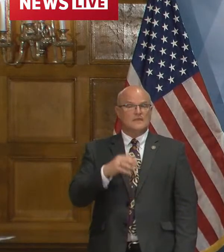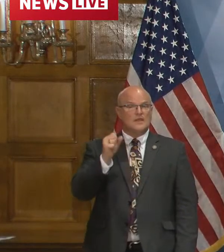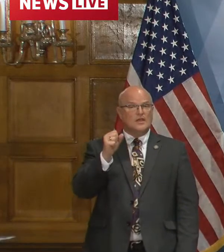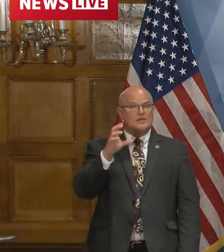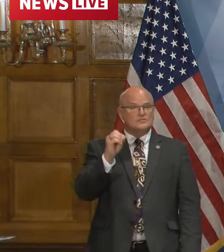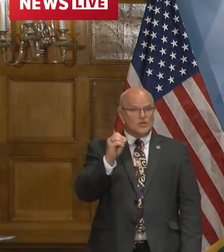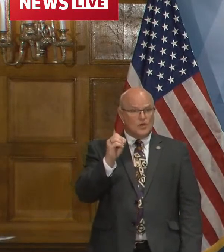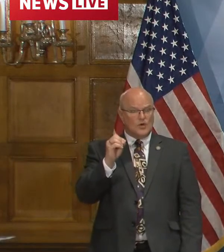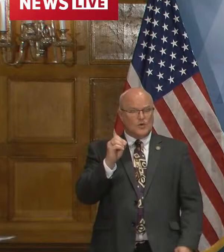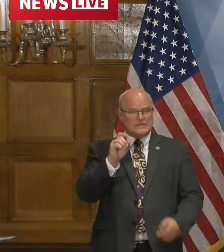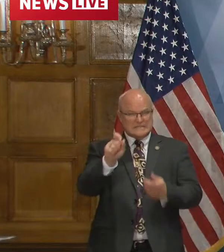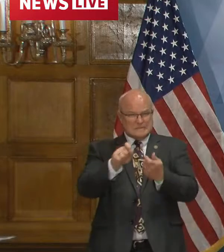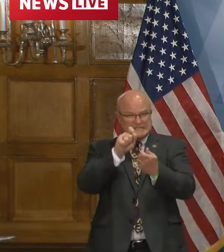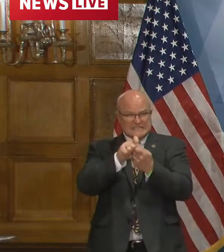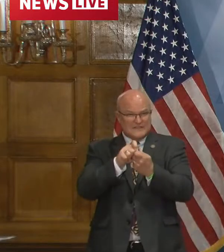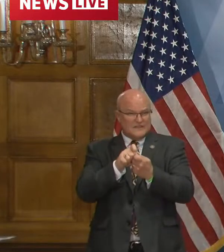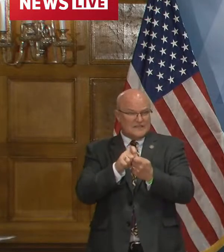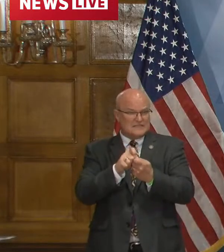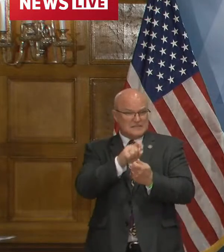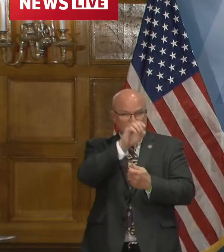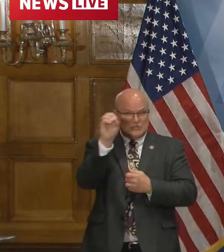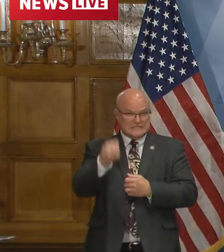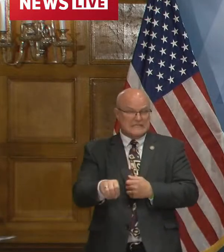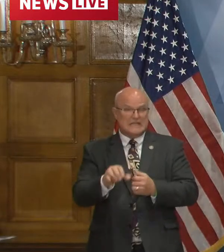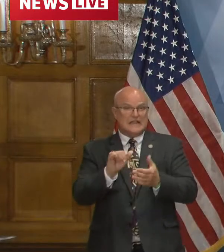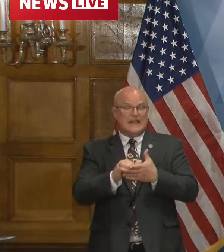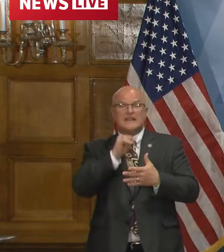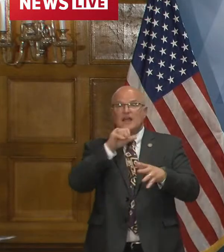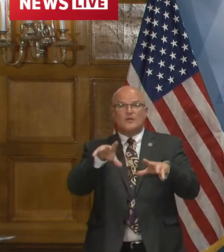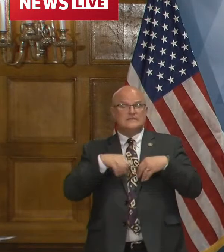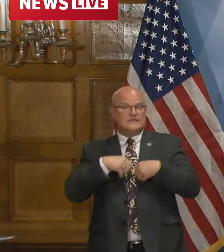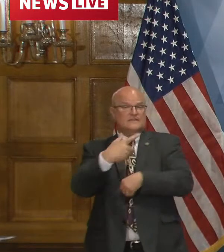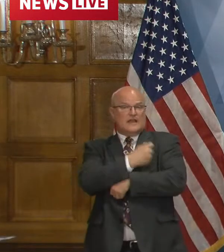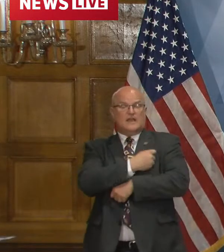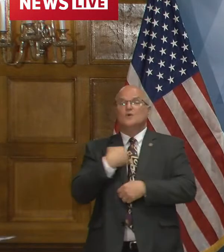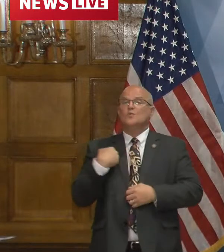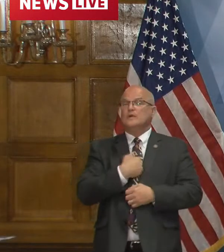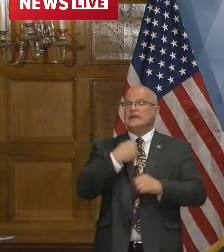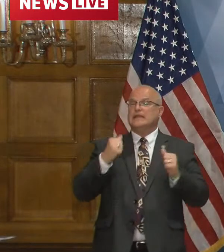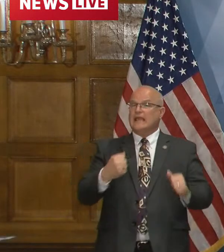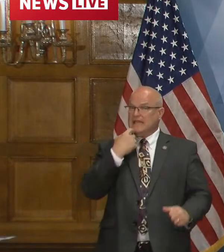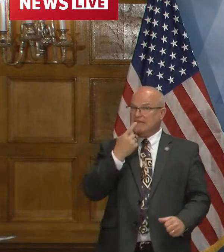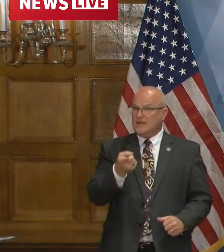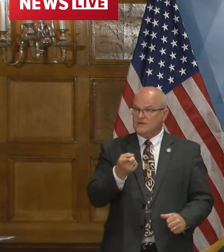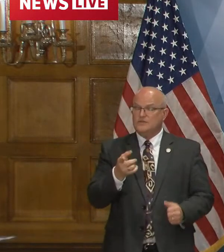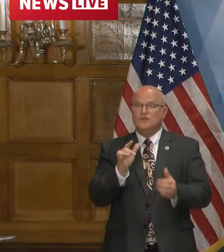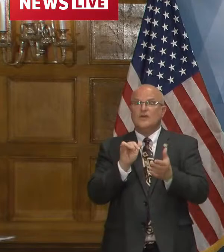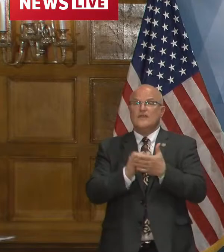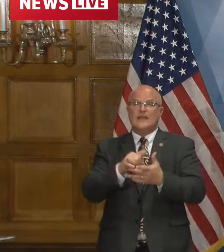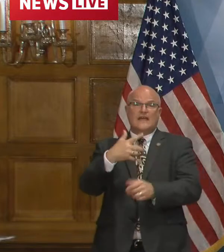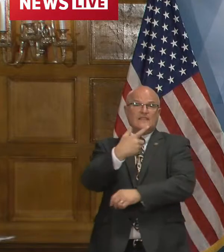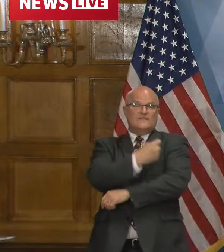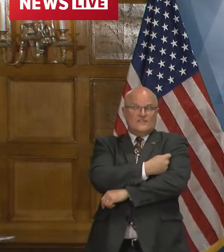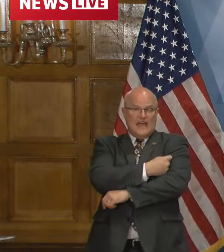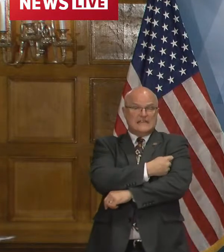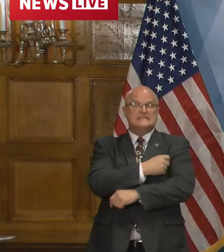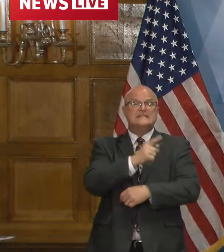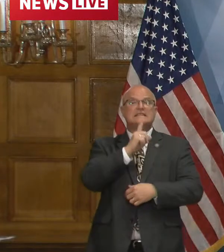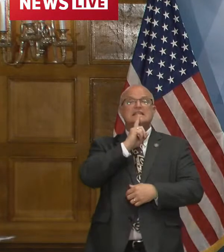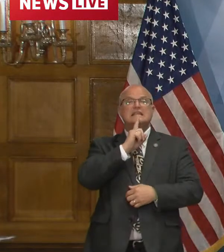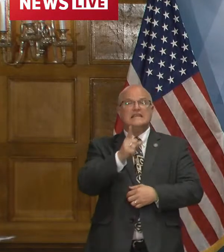So although we can't give you specifics as to the percentage that did not receive the vaccine, we can tell you this, that the vaccine